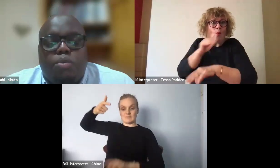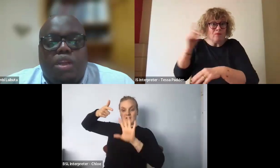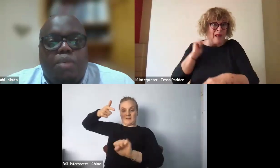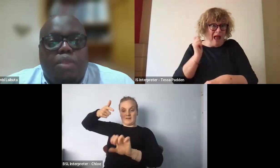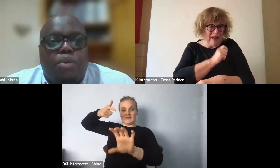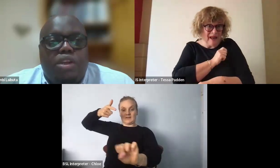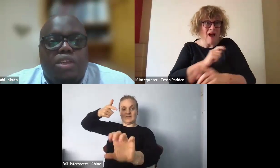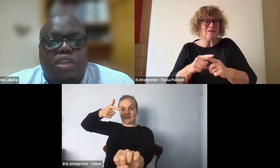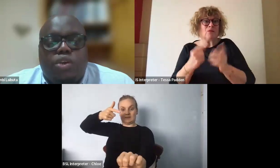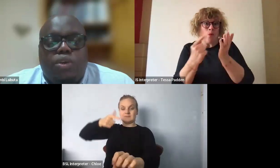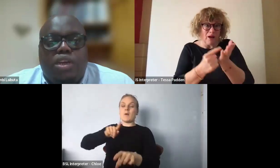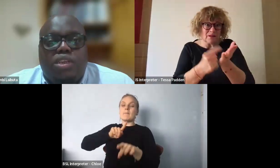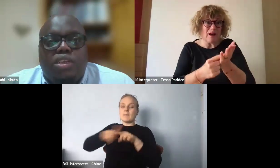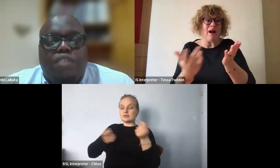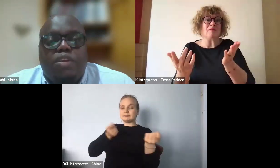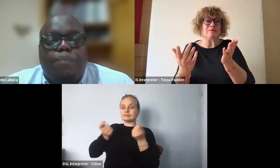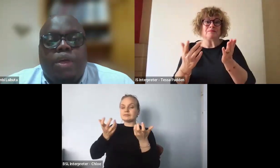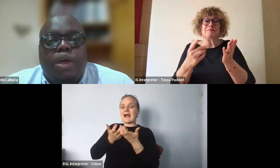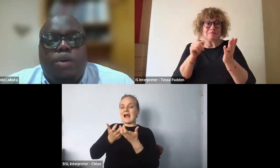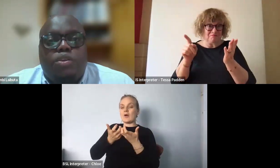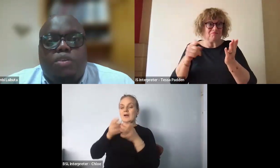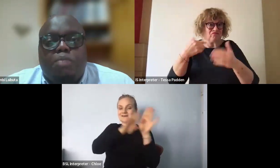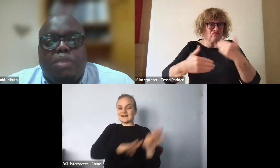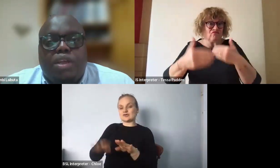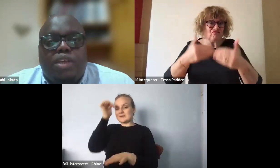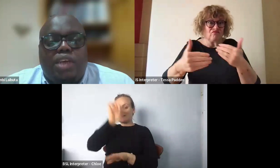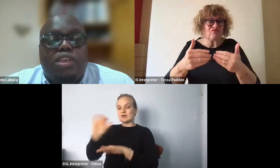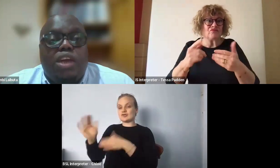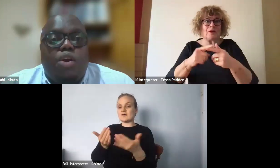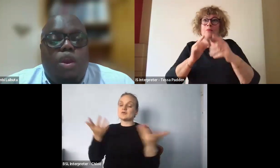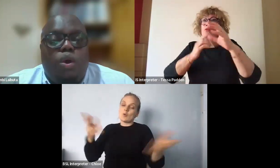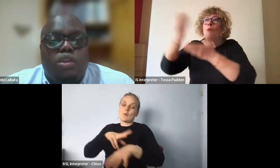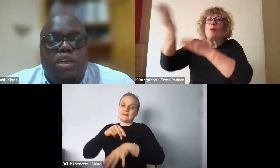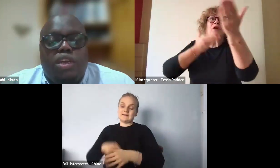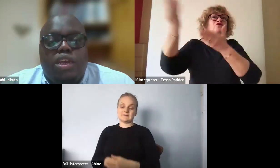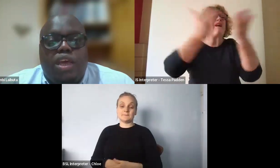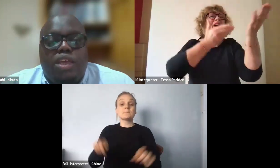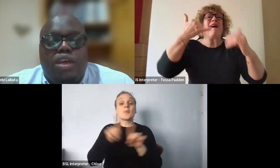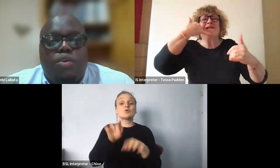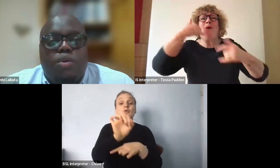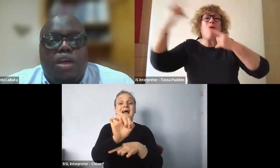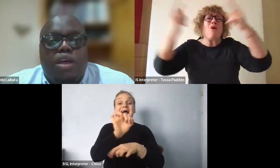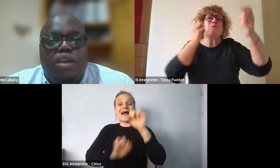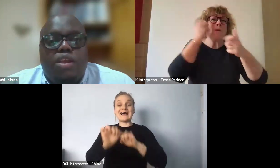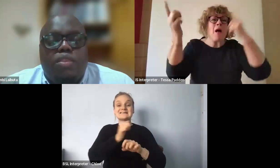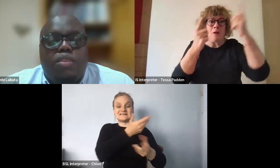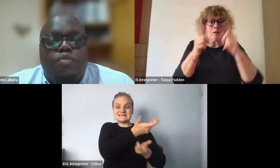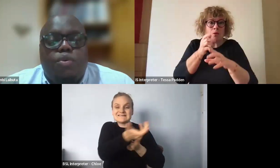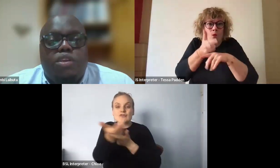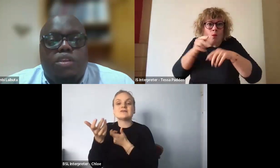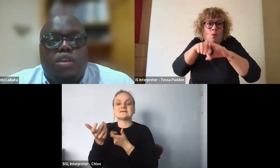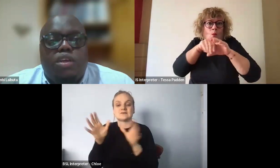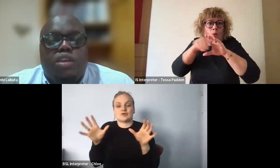carried out mostly by the police and the National Intelligence Service. And also to remember that anti-terror laws in Kenya, in